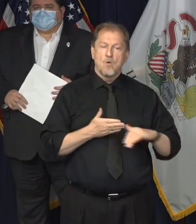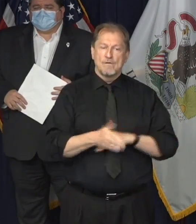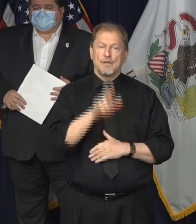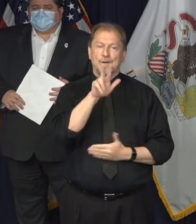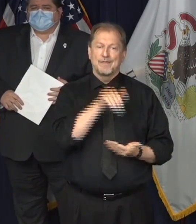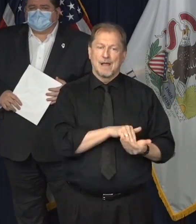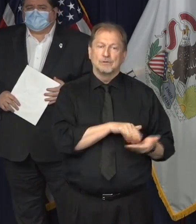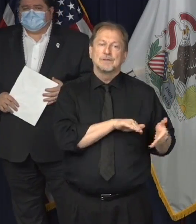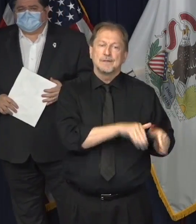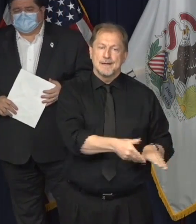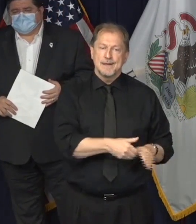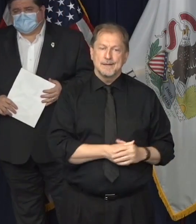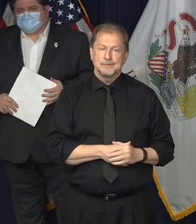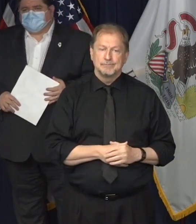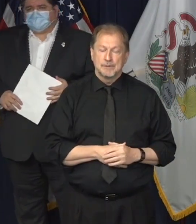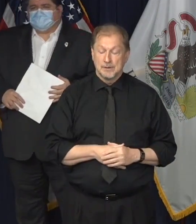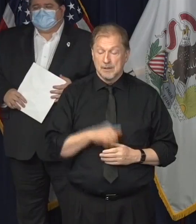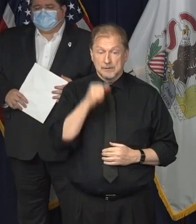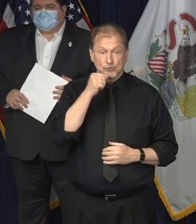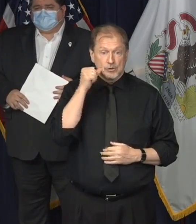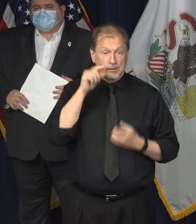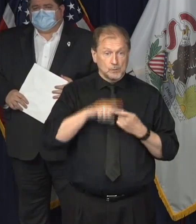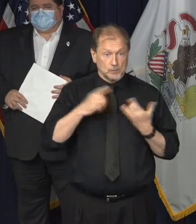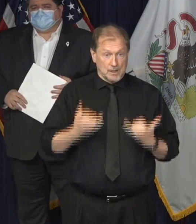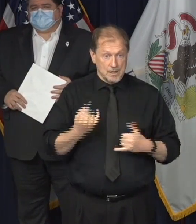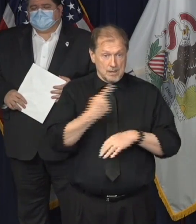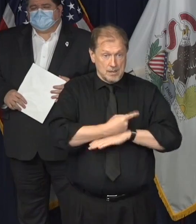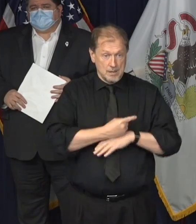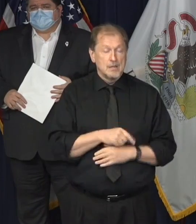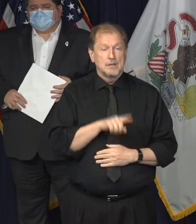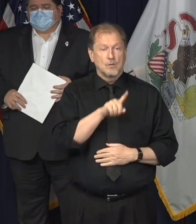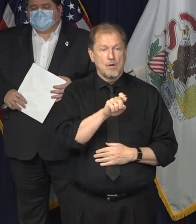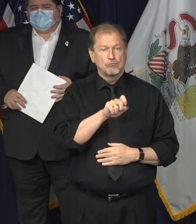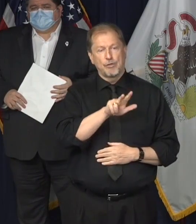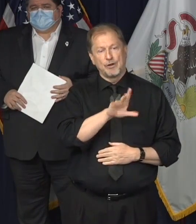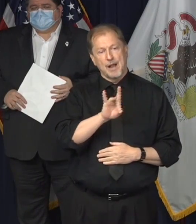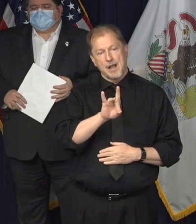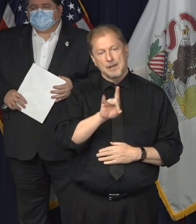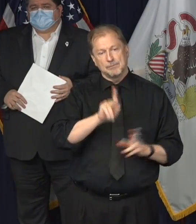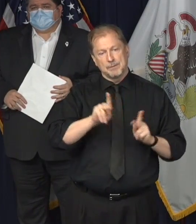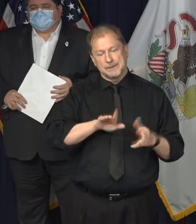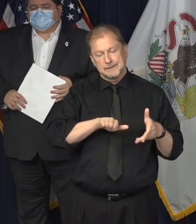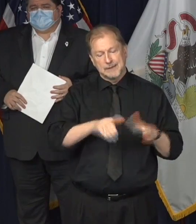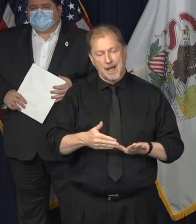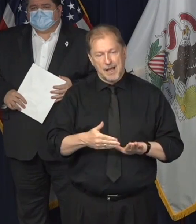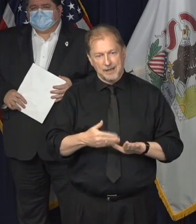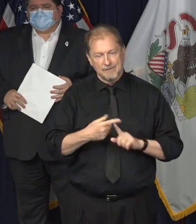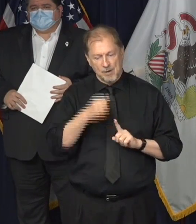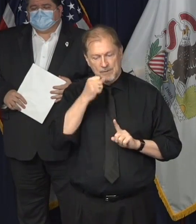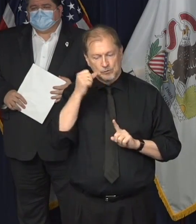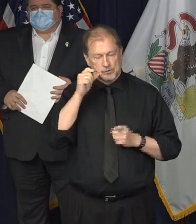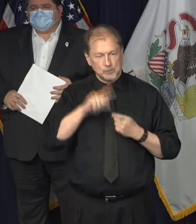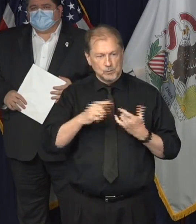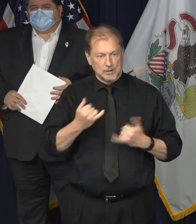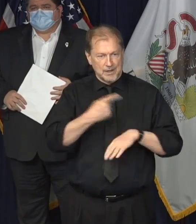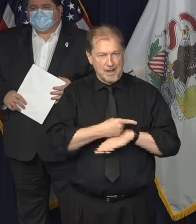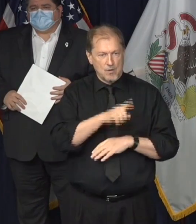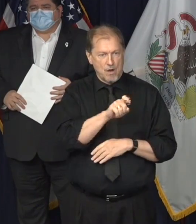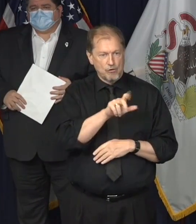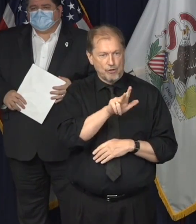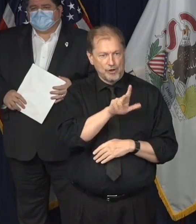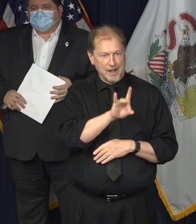the additional 138 lives reported as lost over the last 24 hours. We now have a total of